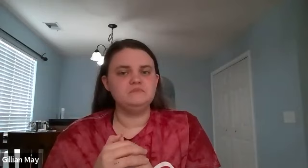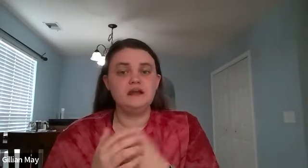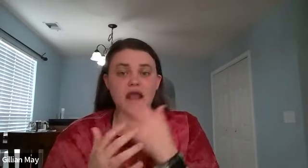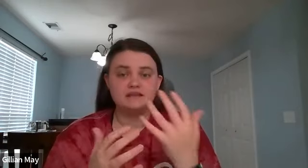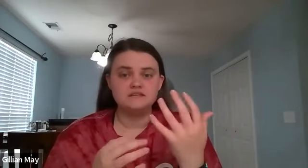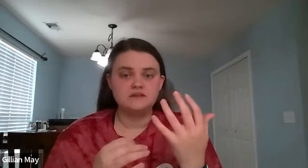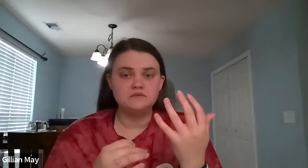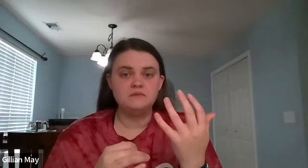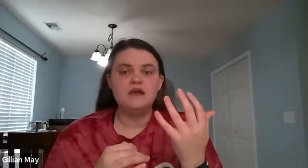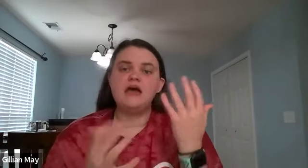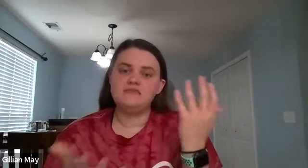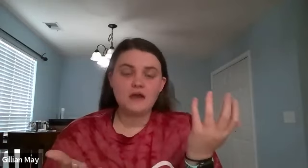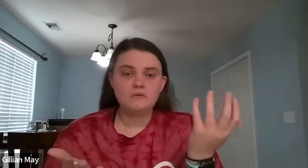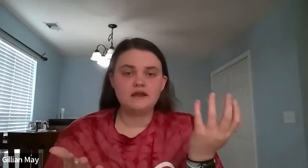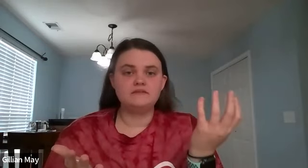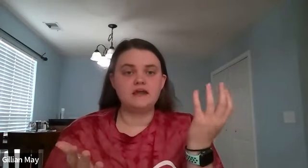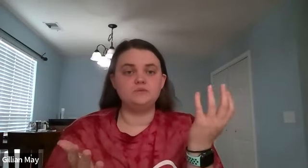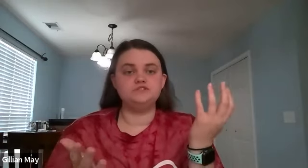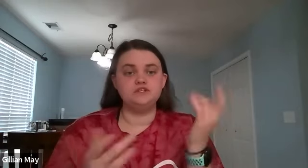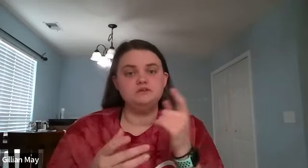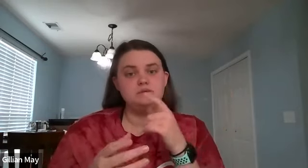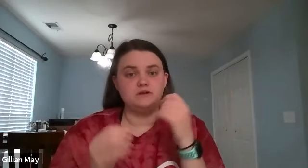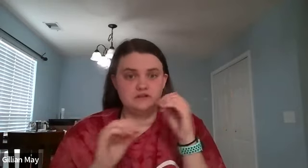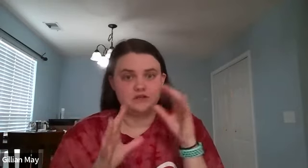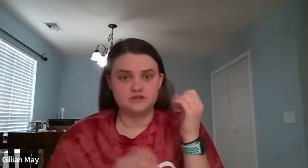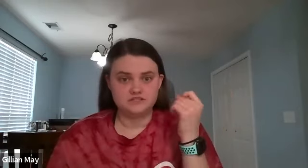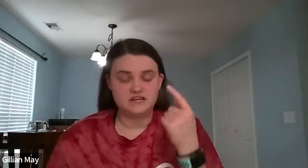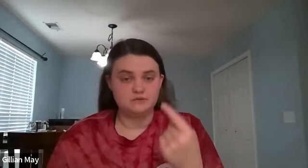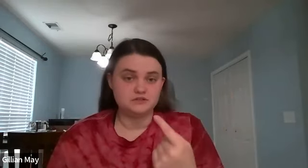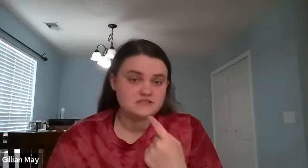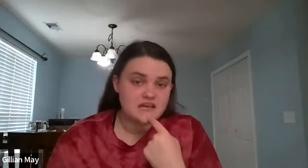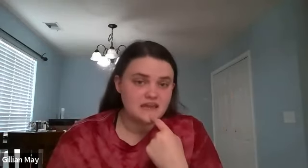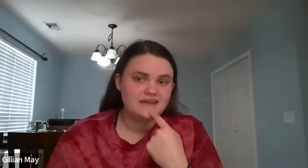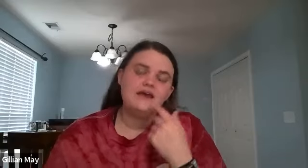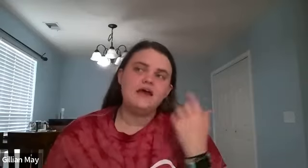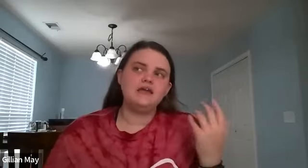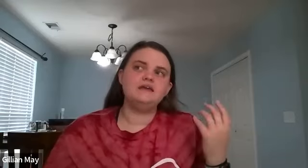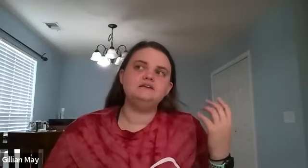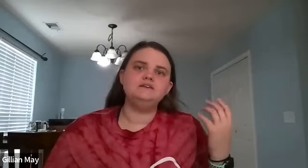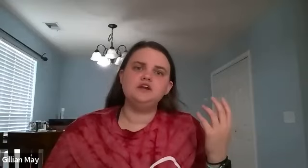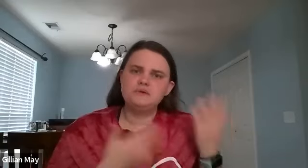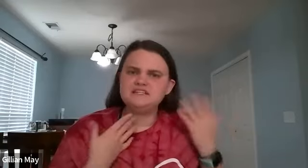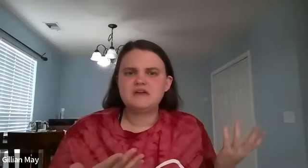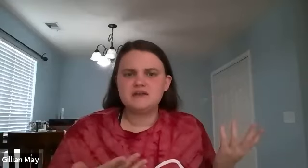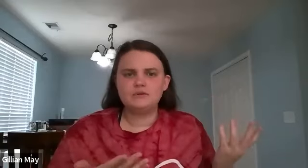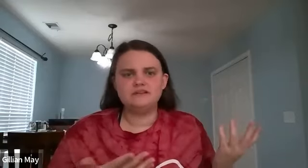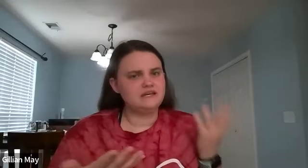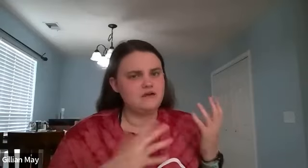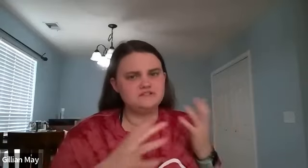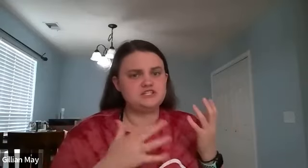kind of asking them. And that way that helps you keep a clear understanding of what they're saying. And, you know, we do that normally in conversation